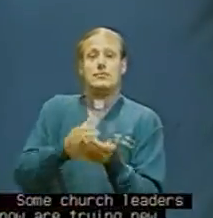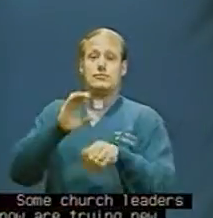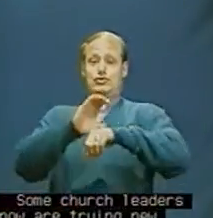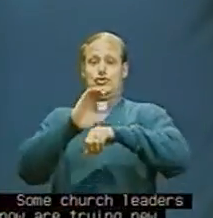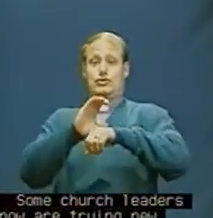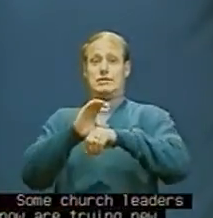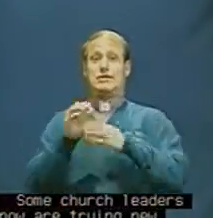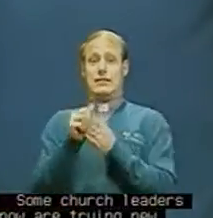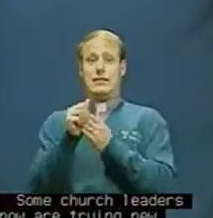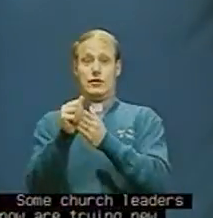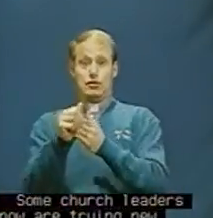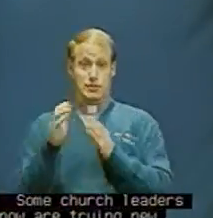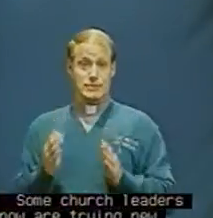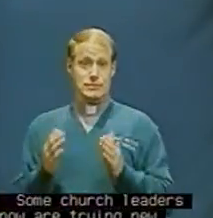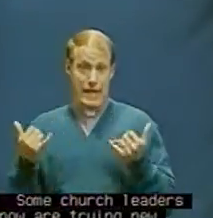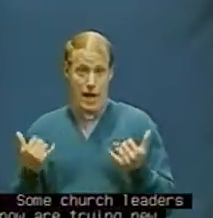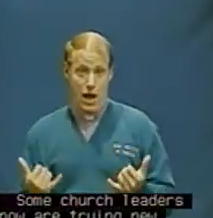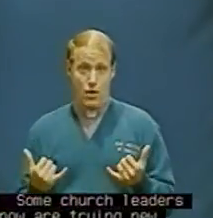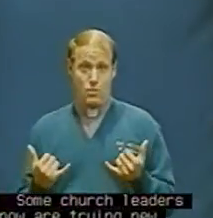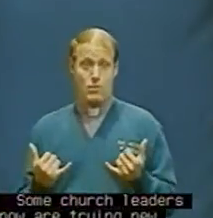Some church leaders now are trying new